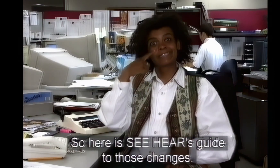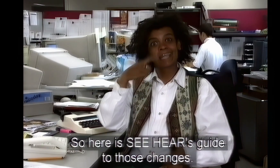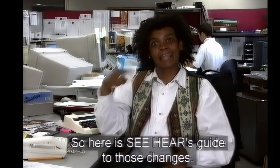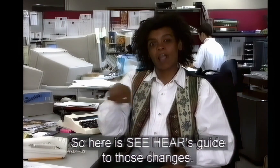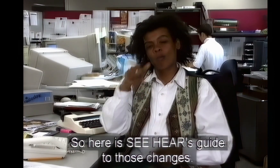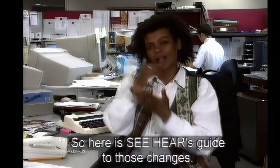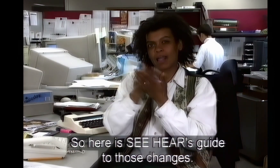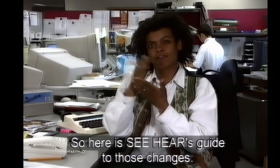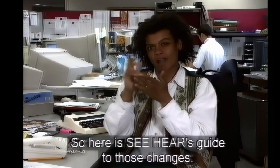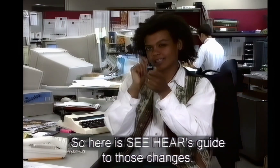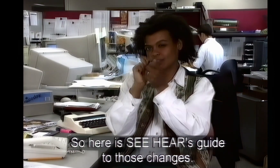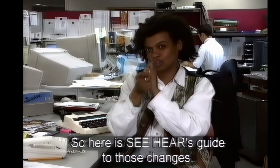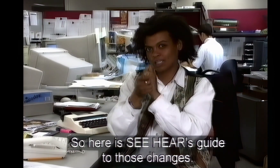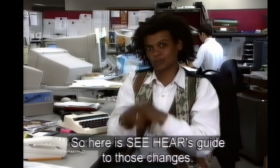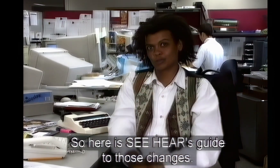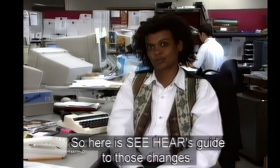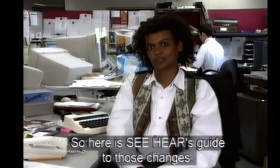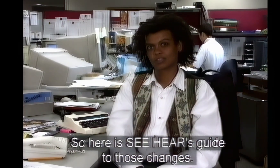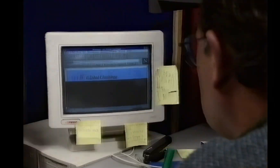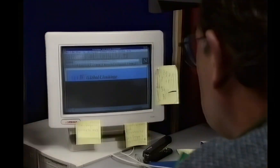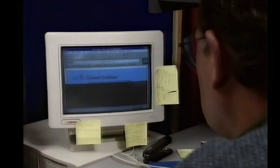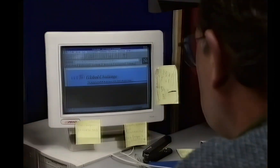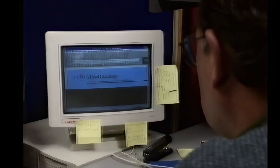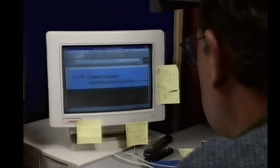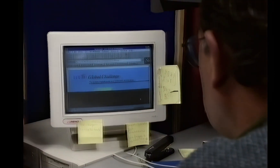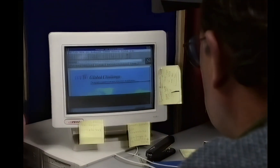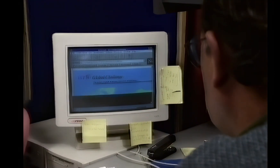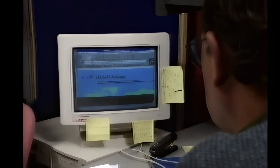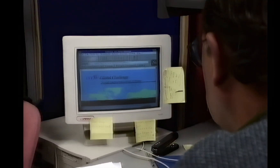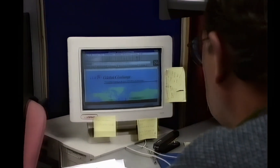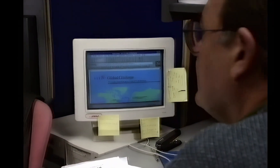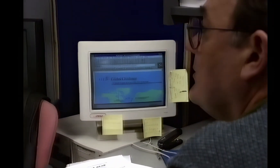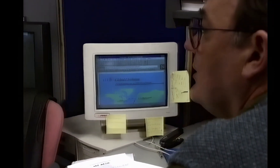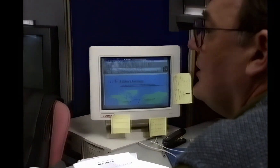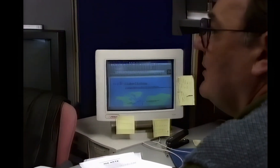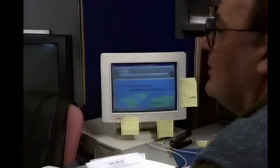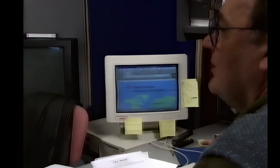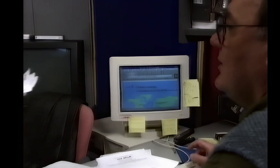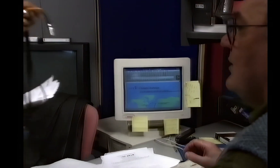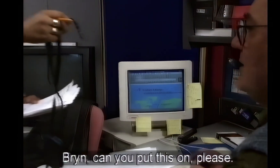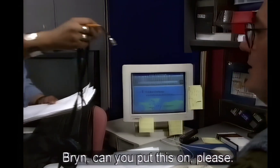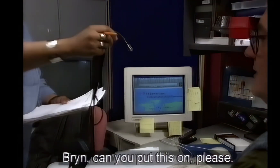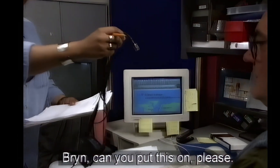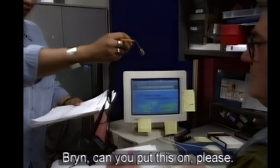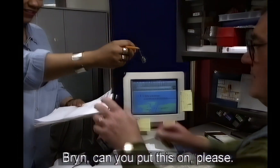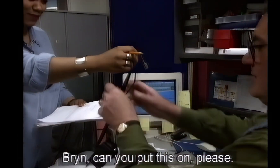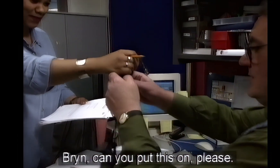here is See Here's guide to those changes. Ah, boom. Could you put this on,